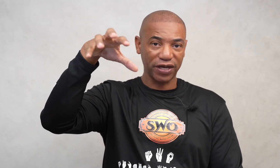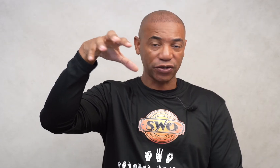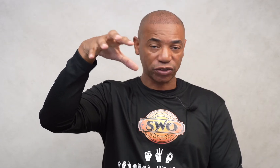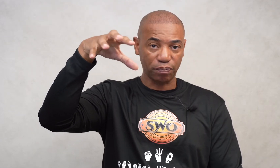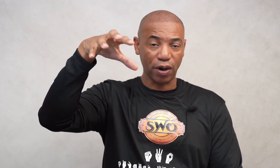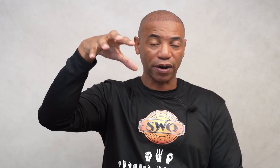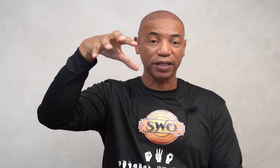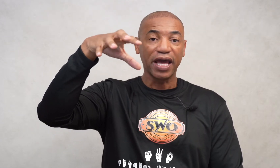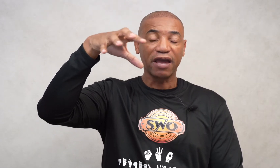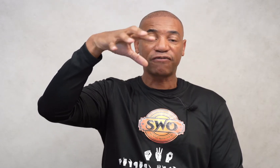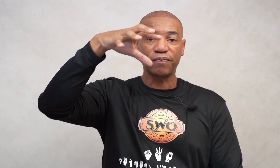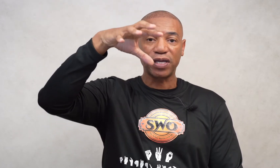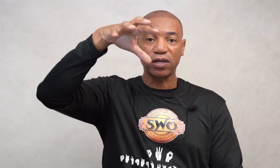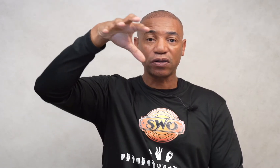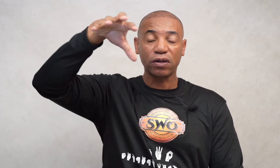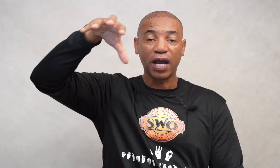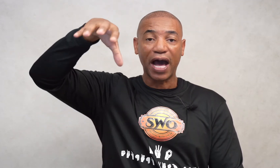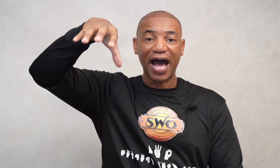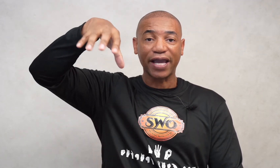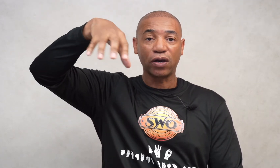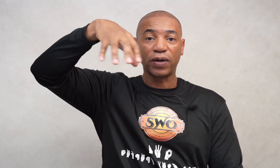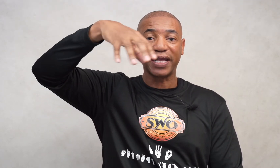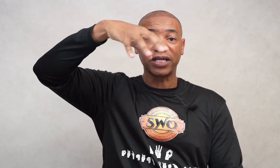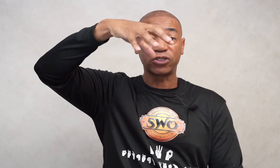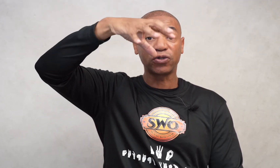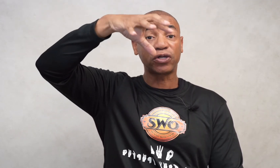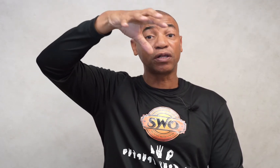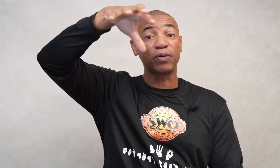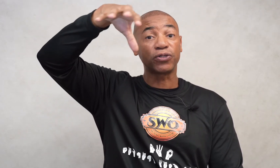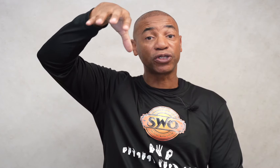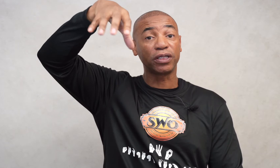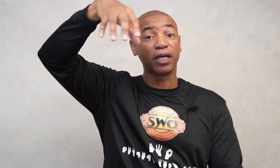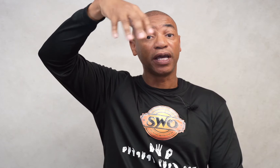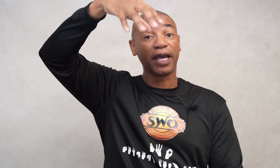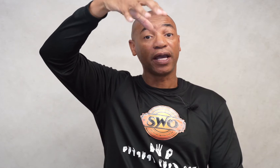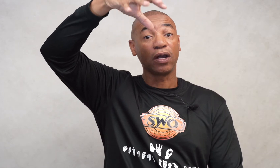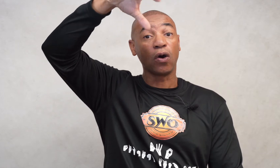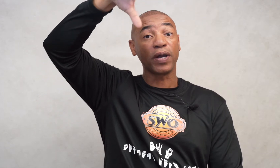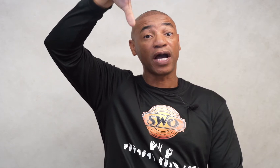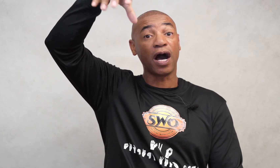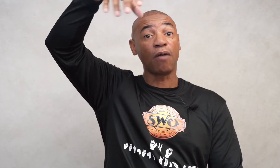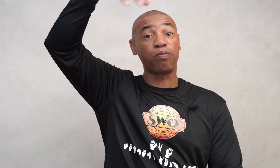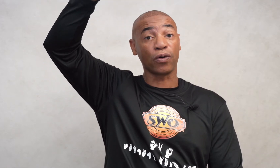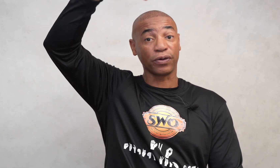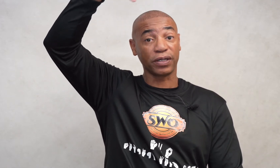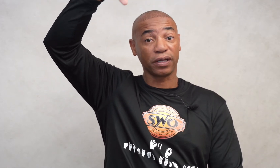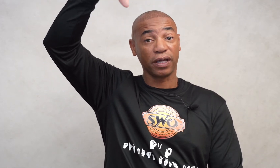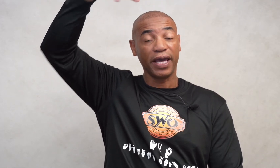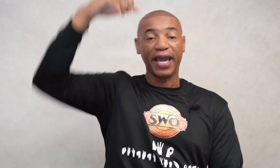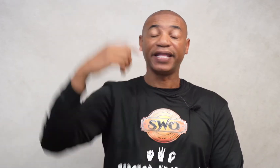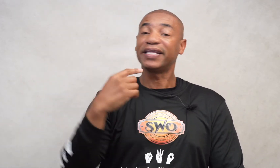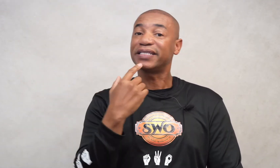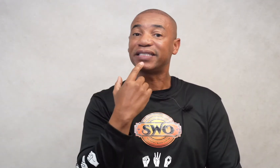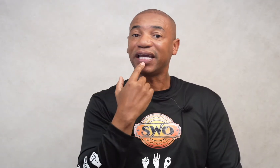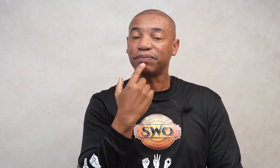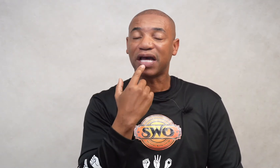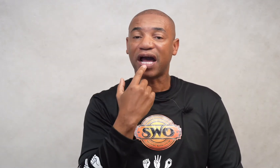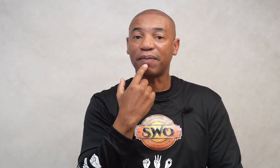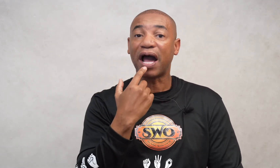fingers apart, and from here, I go in a circular motion going upward. And at the same time, I